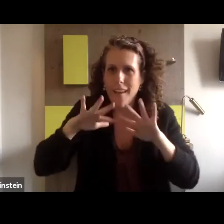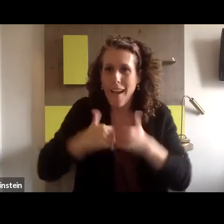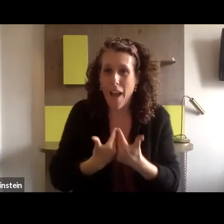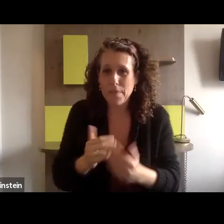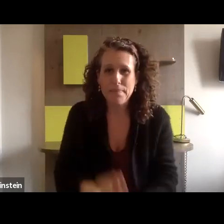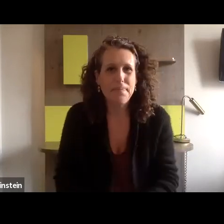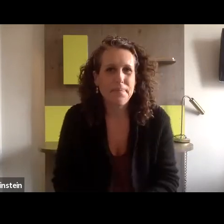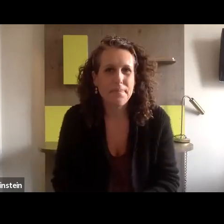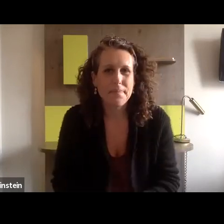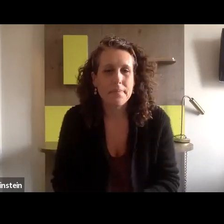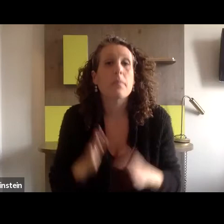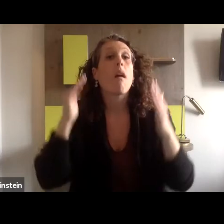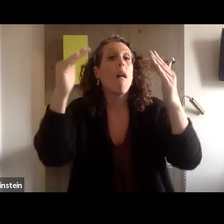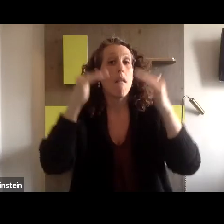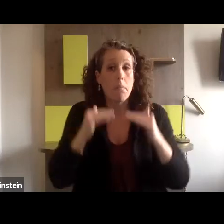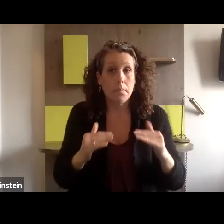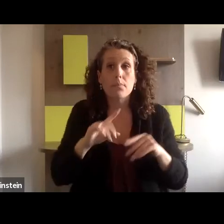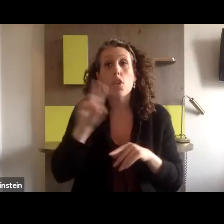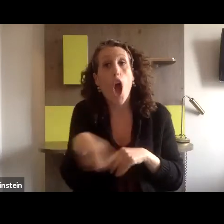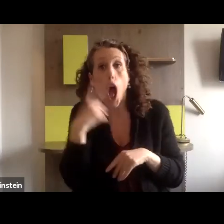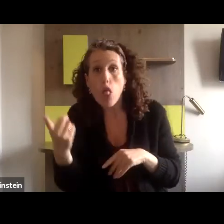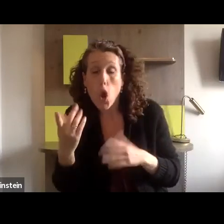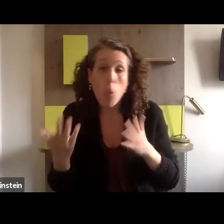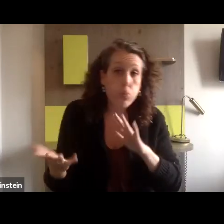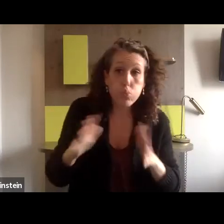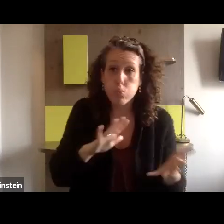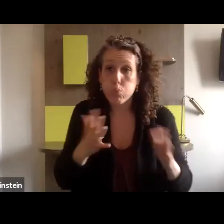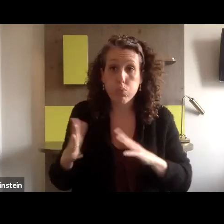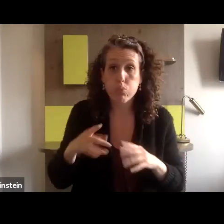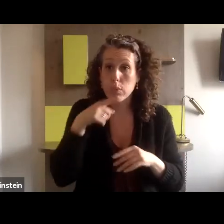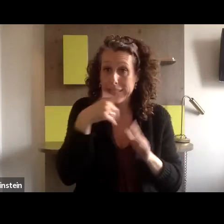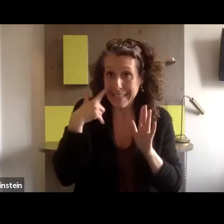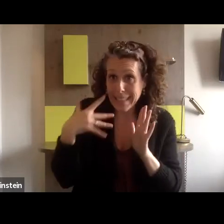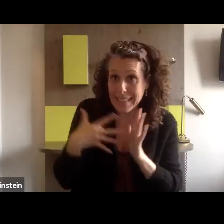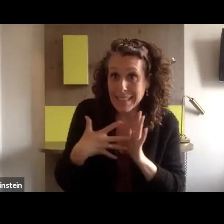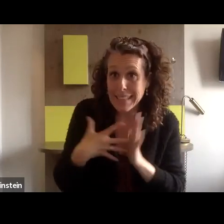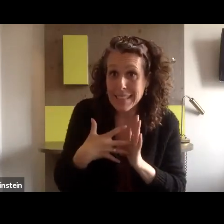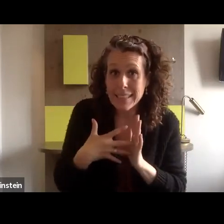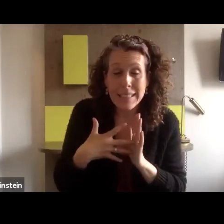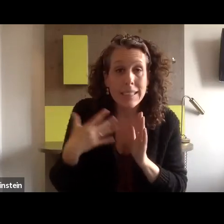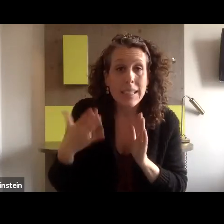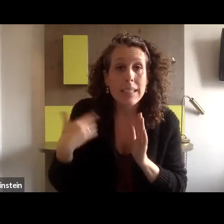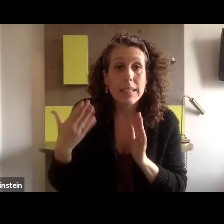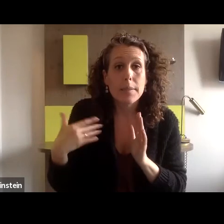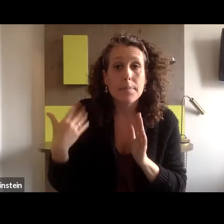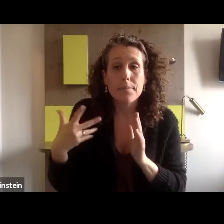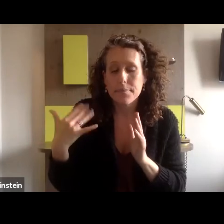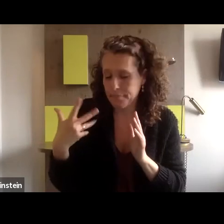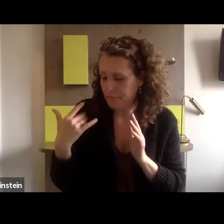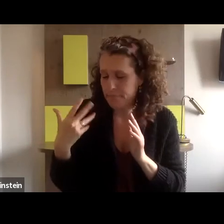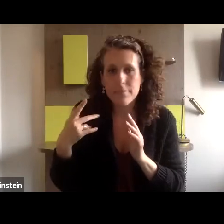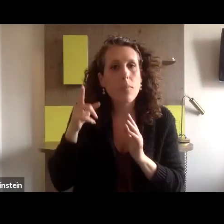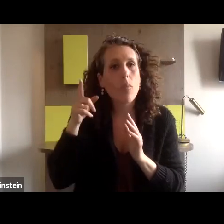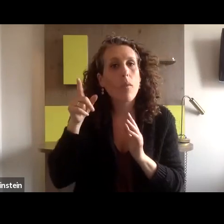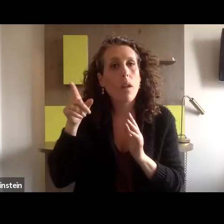Another thing, or another possibility is that has been done in a test